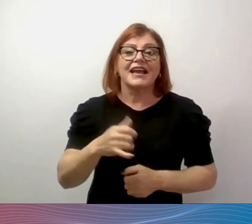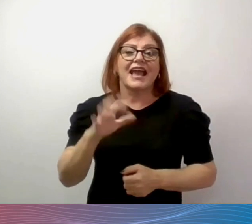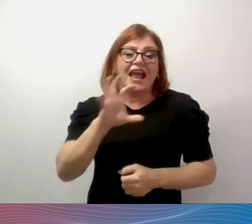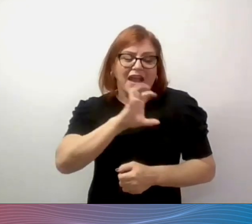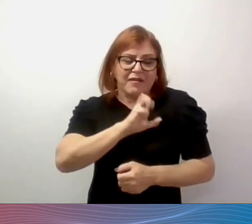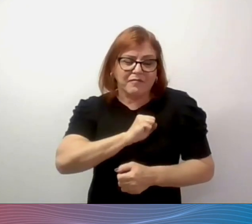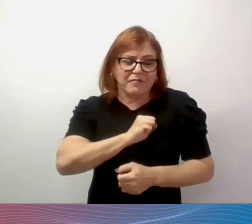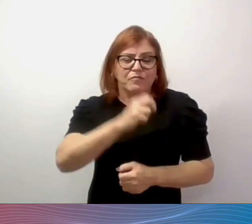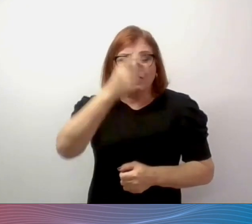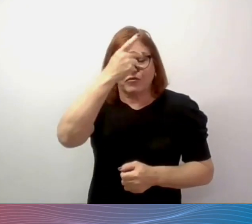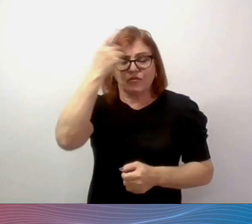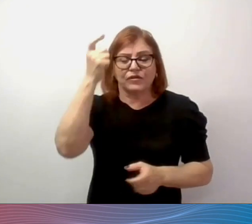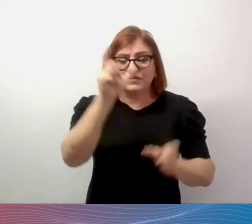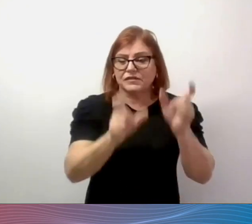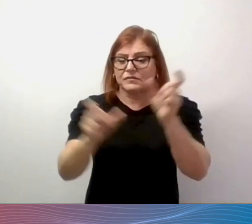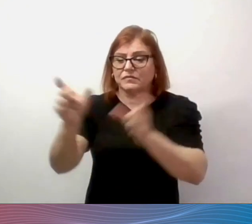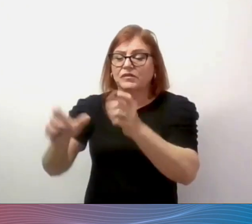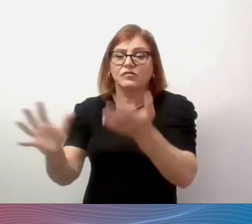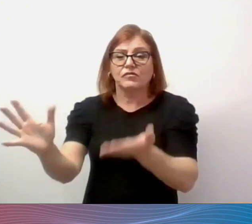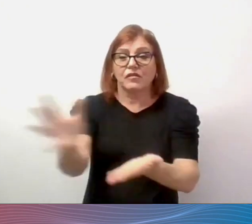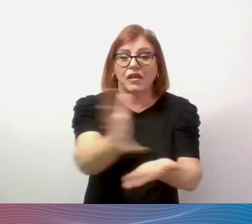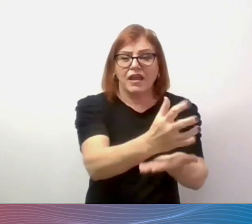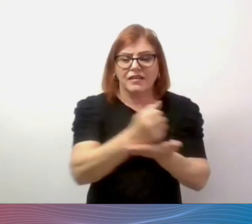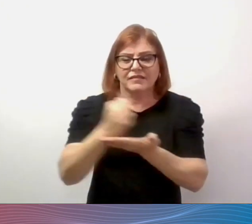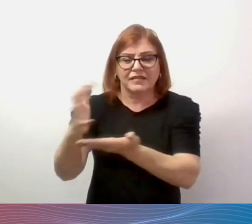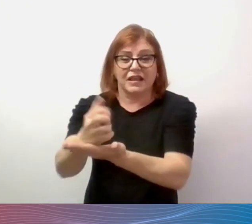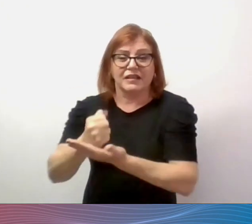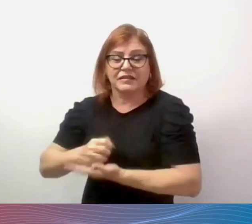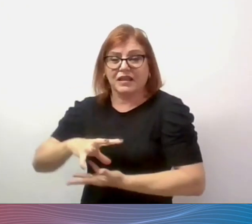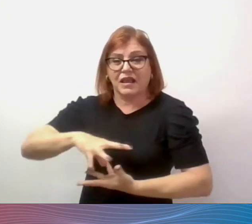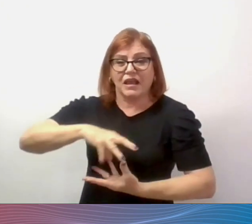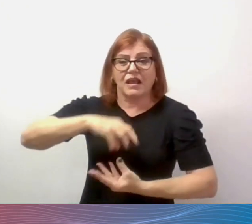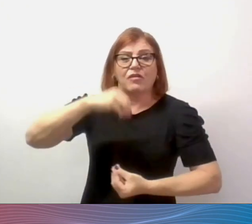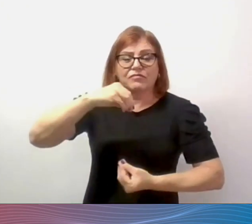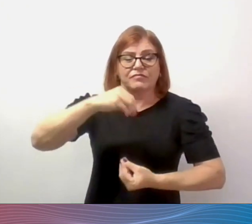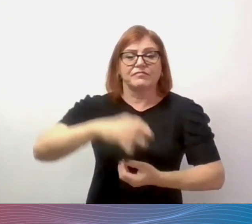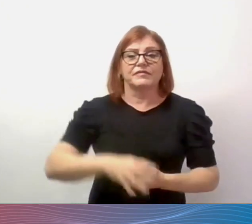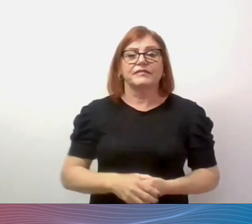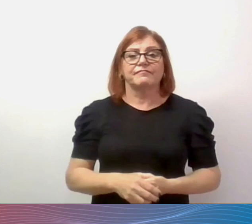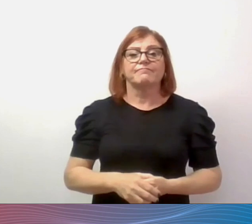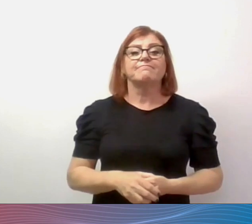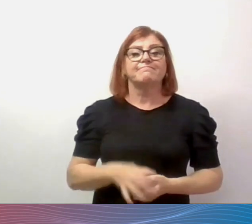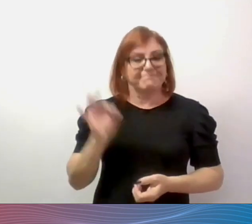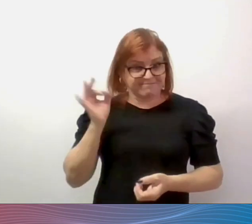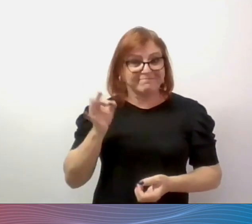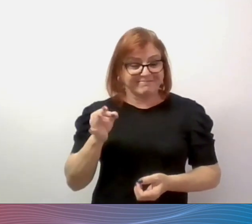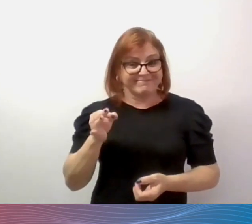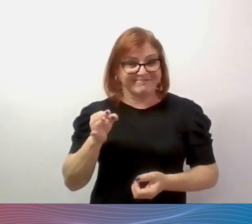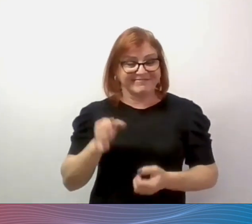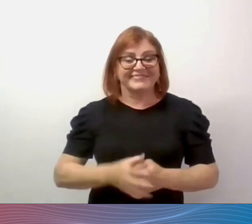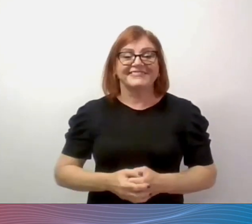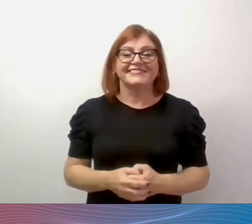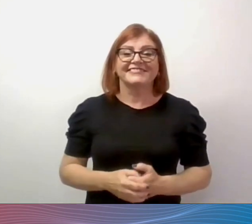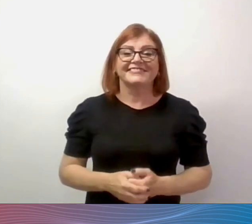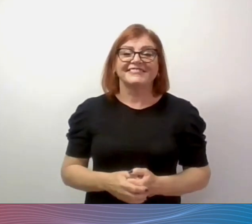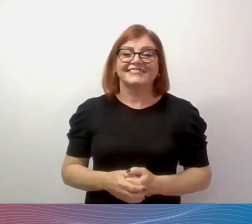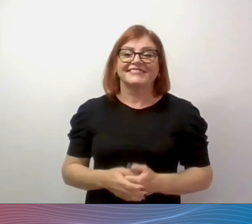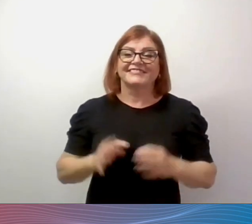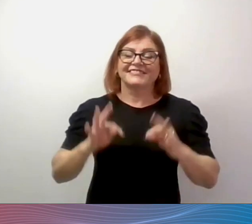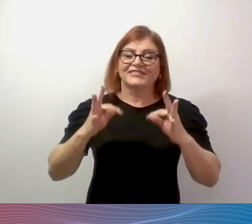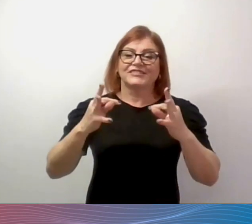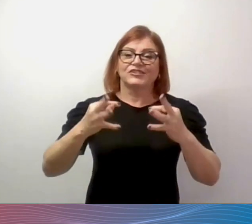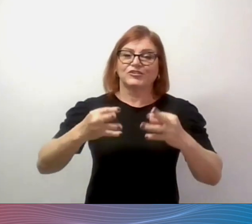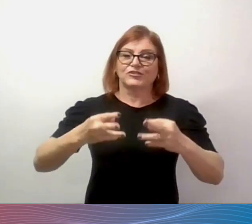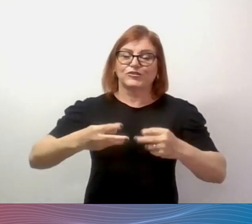souls. Resgatar almas. To rescue souls. Não é assim? Isn't it right? Por isso, irmãos, tudo vem